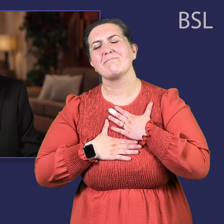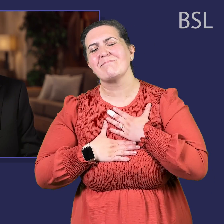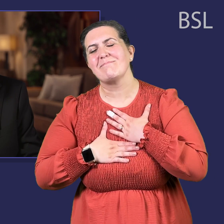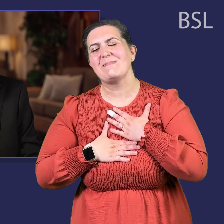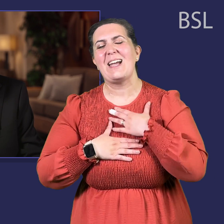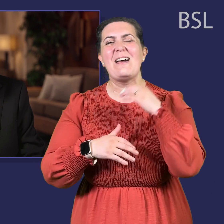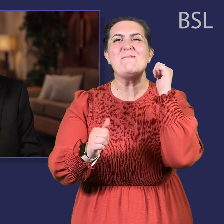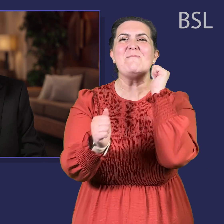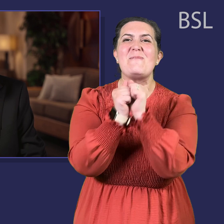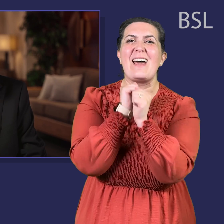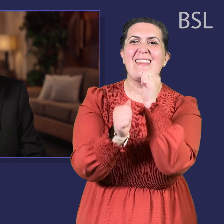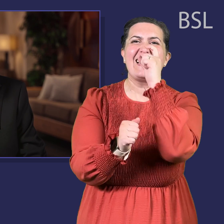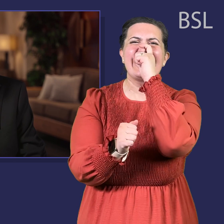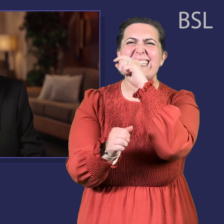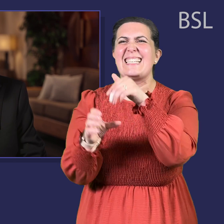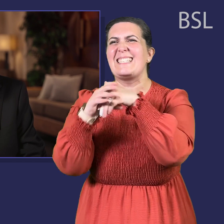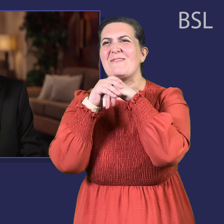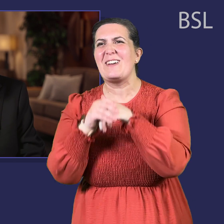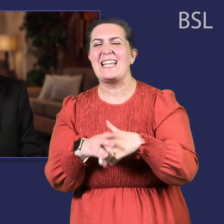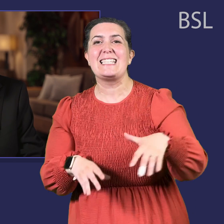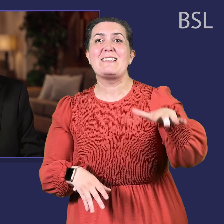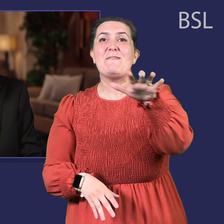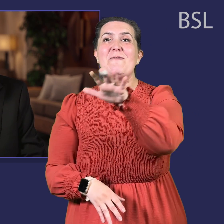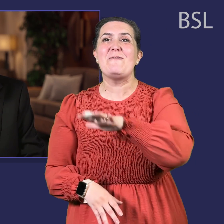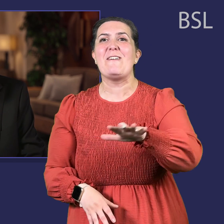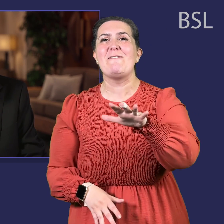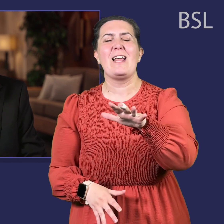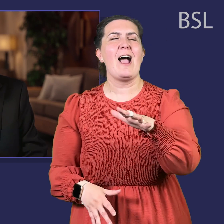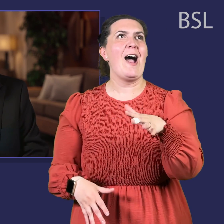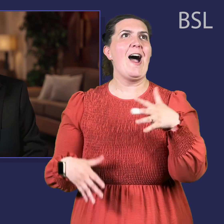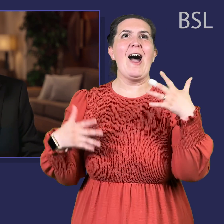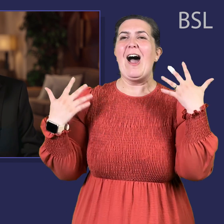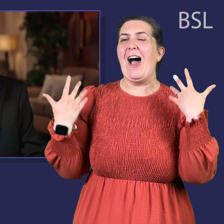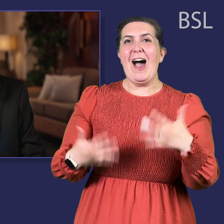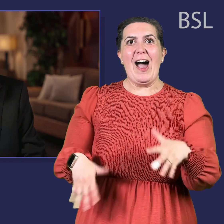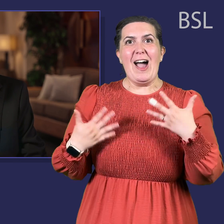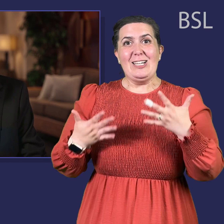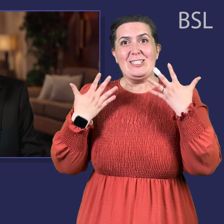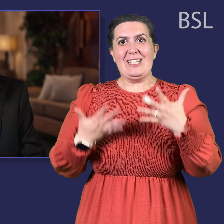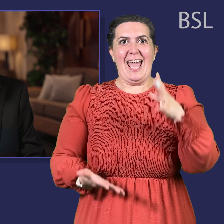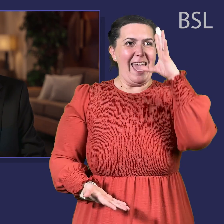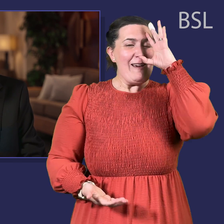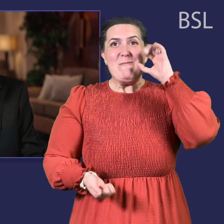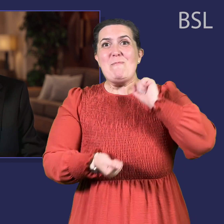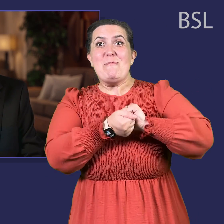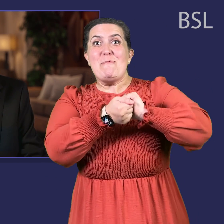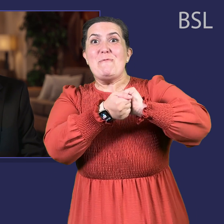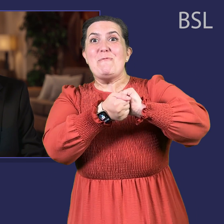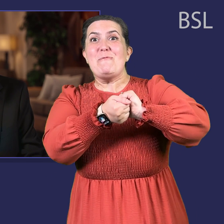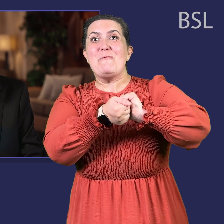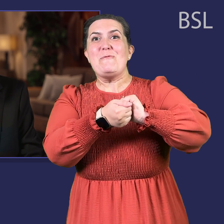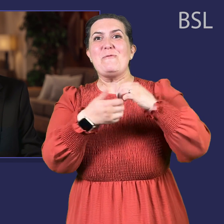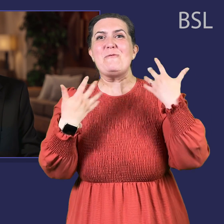My beloved brothers, sisters, friends, and family, what a memorable day this has